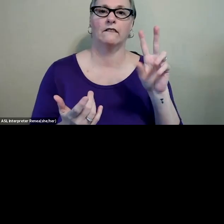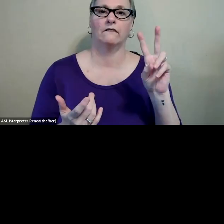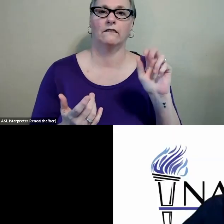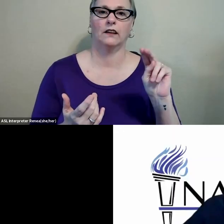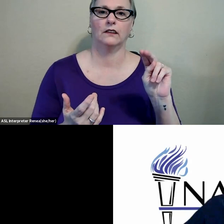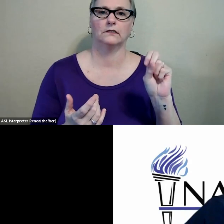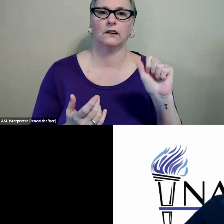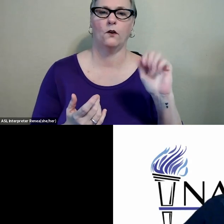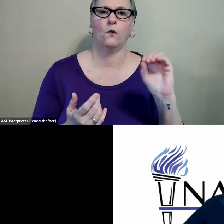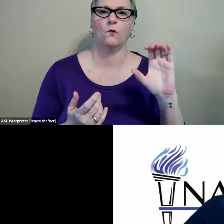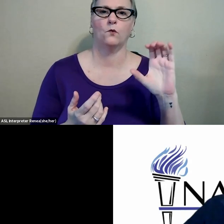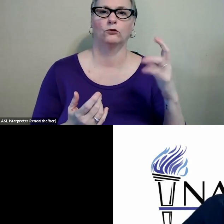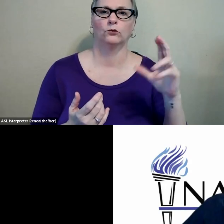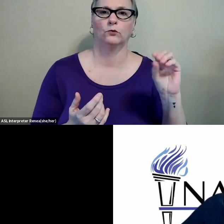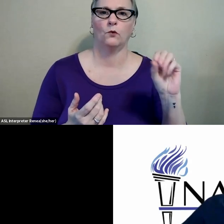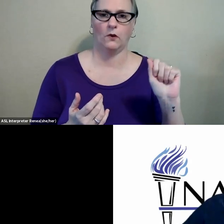california